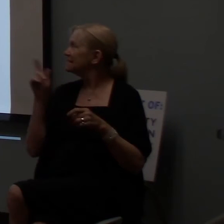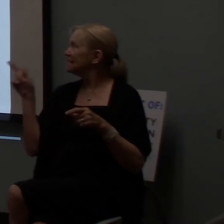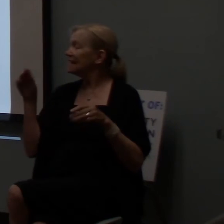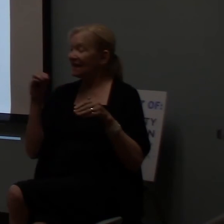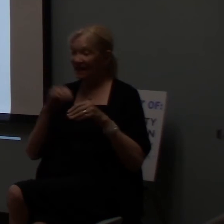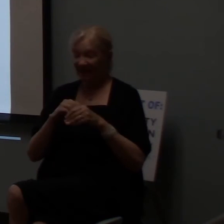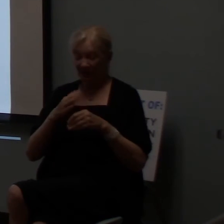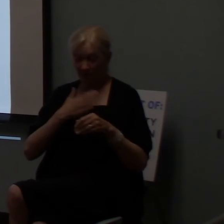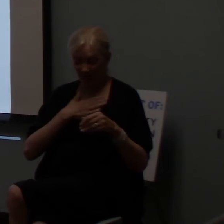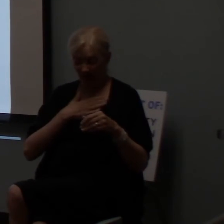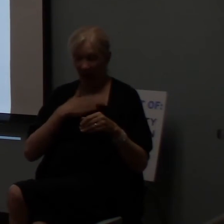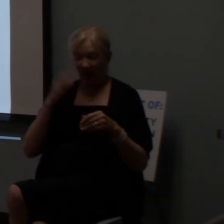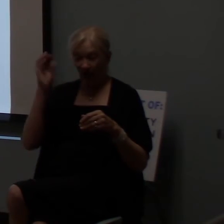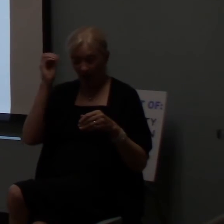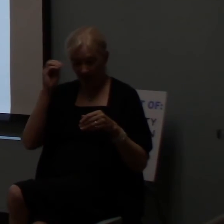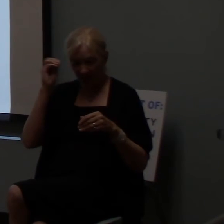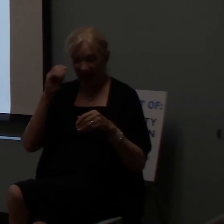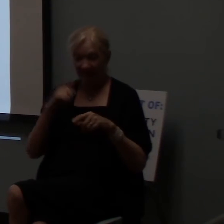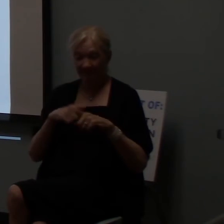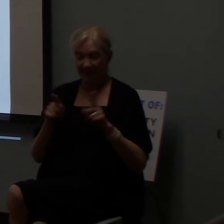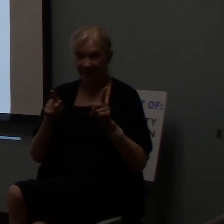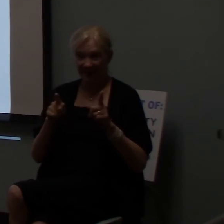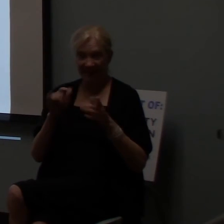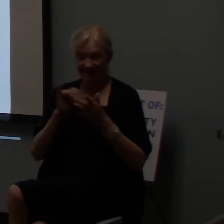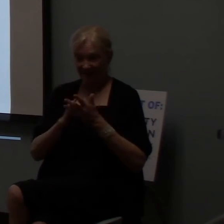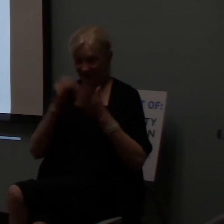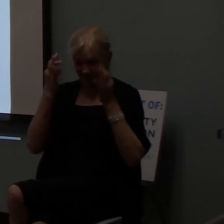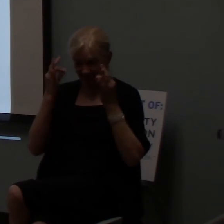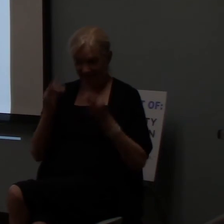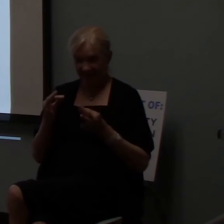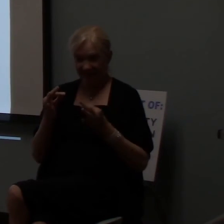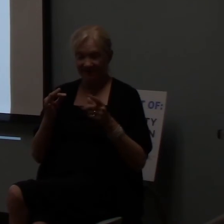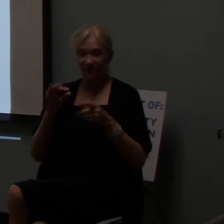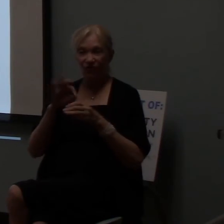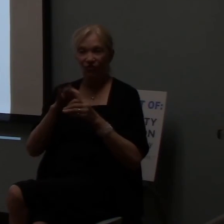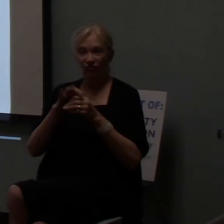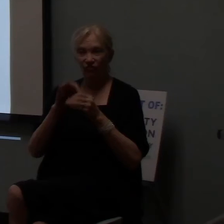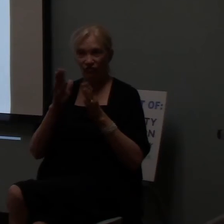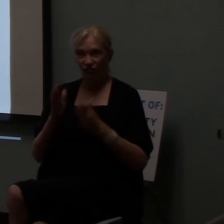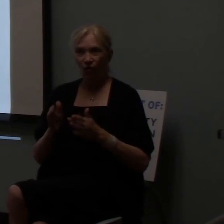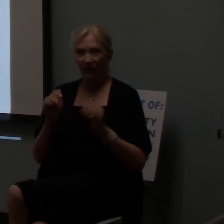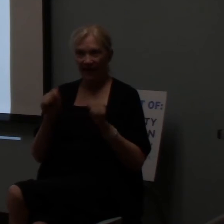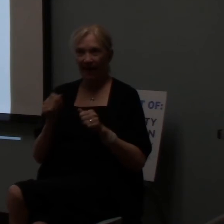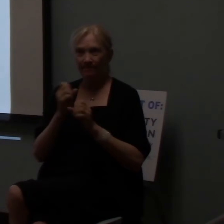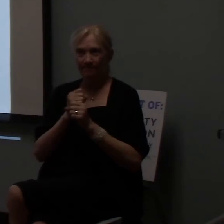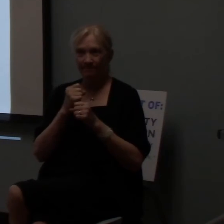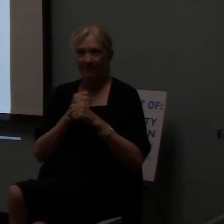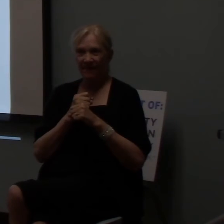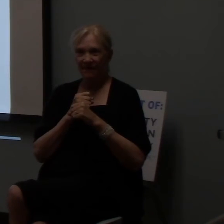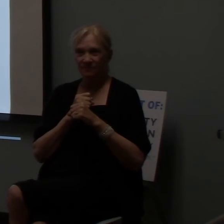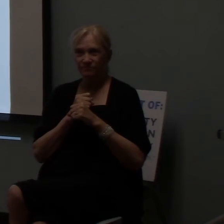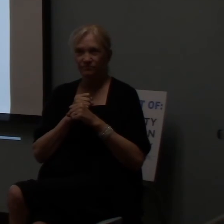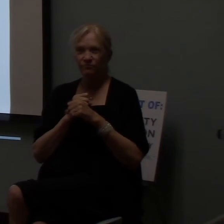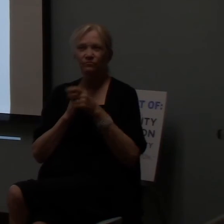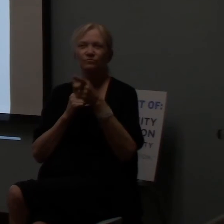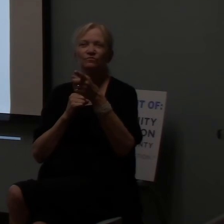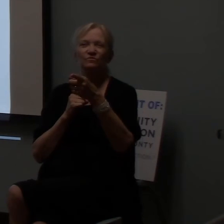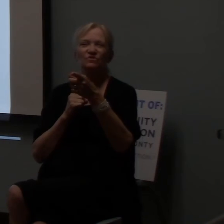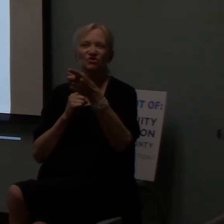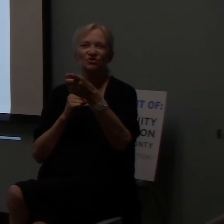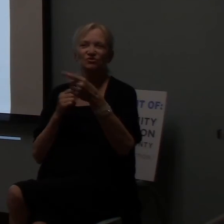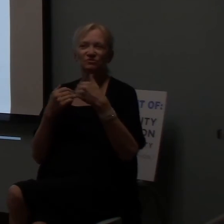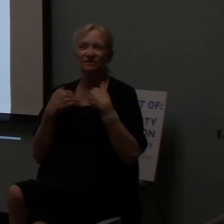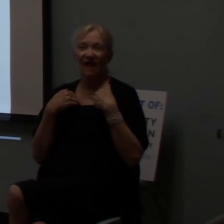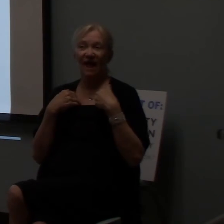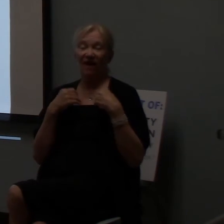But again, that's a decision that the voters of the county get to make. at least not me. you have the potential with the